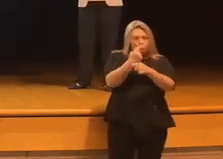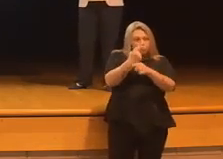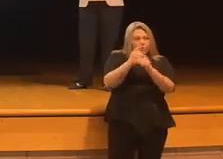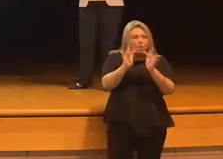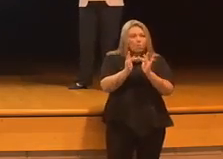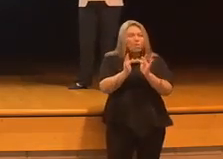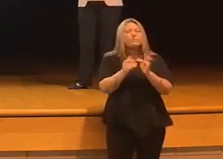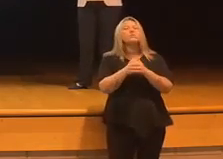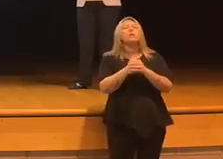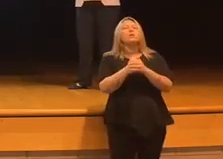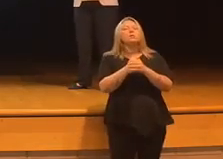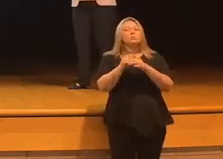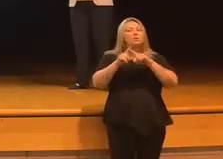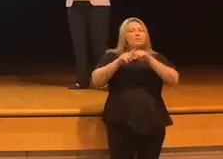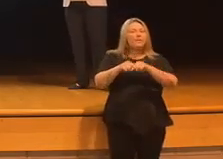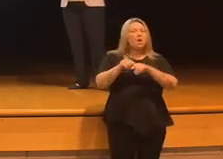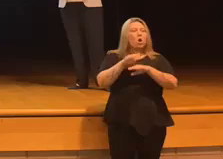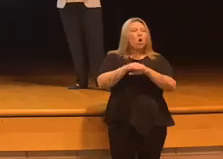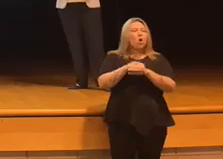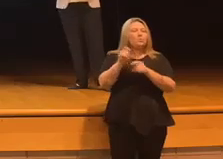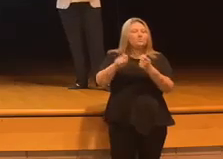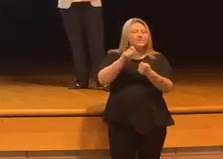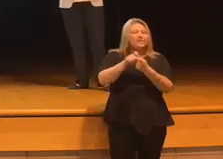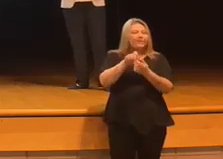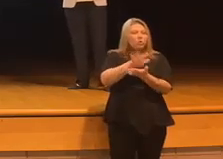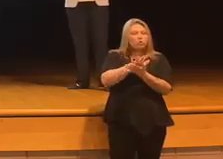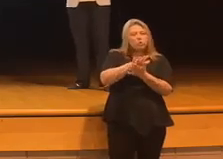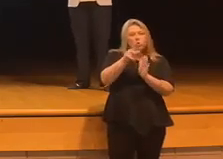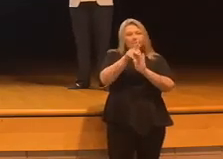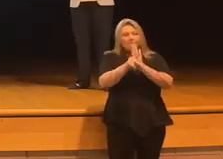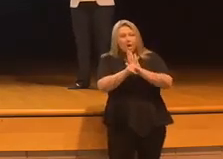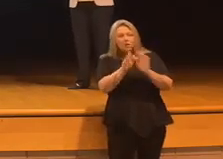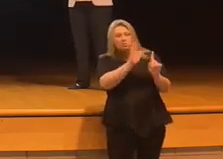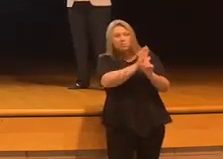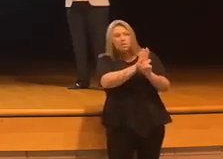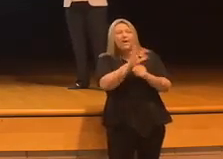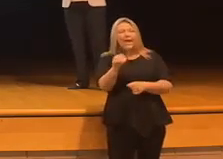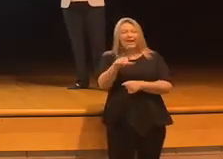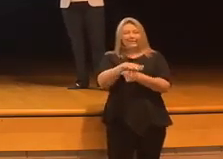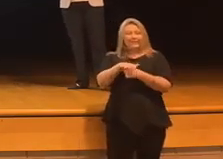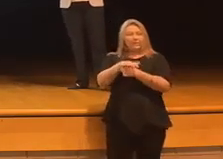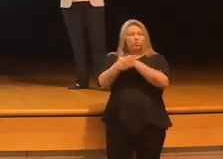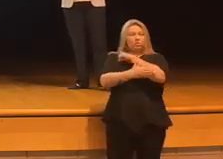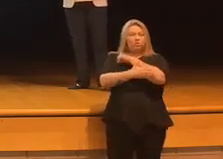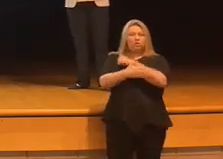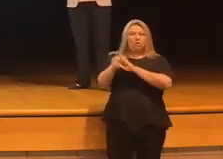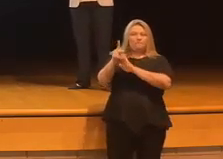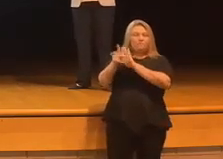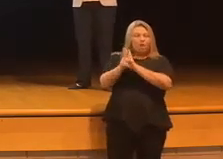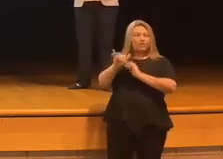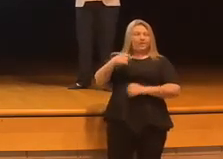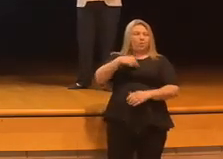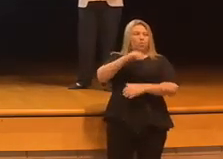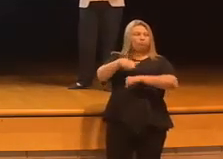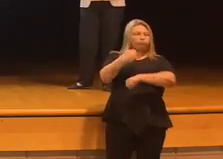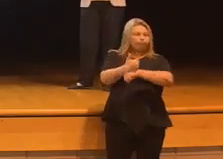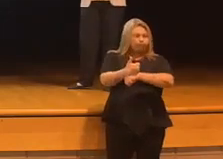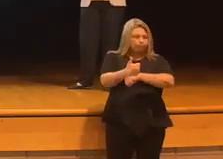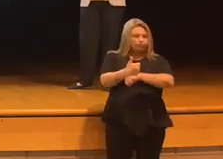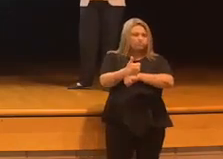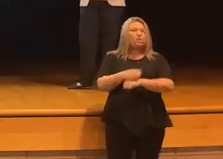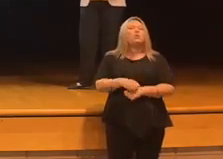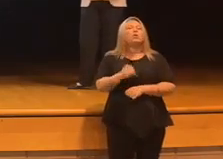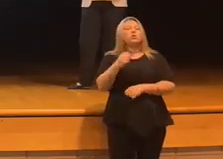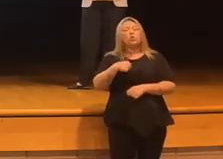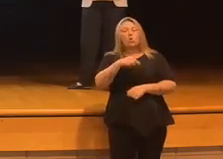sites based on specific school policies and district policies that we set. It's another layer of protection to